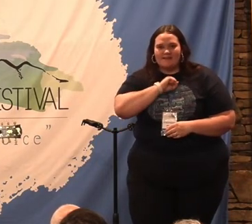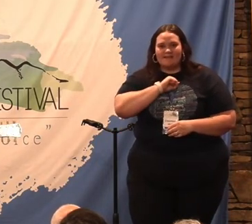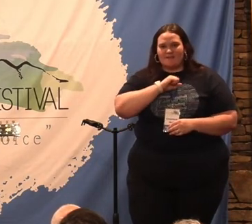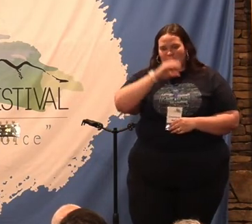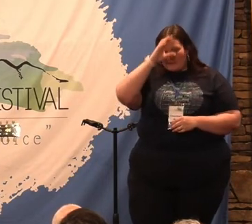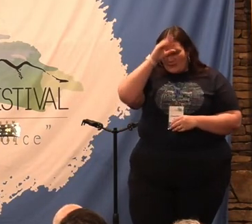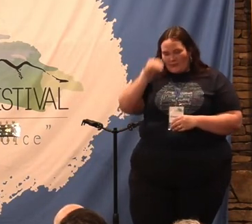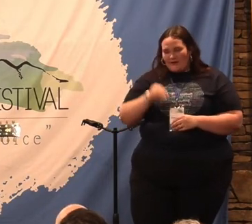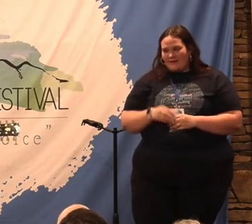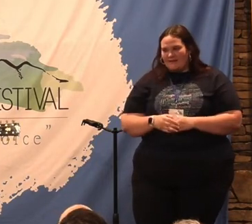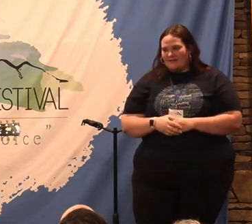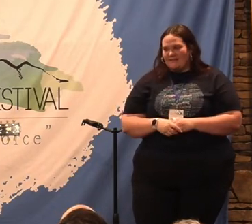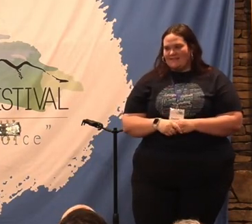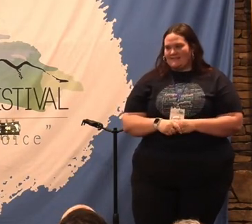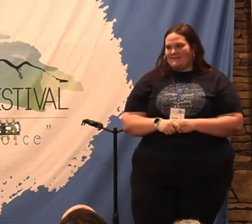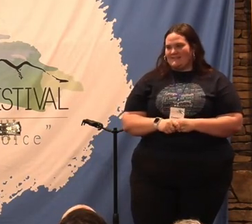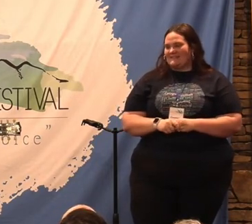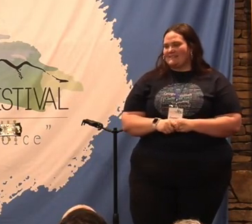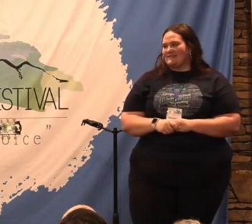"Boy,